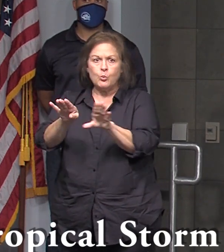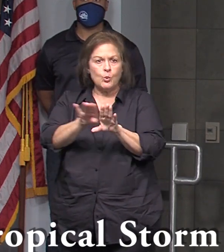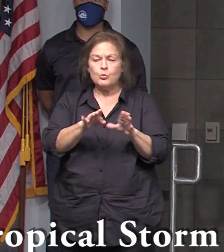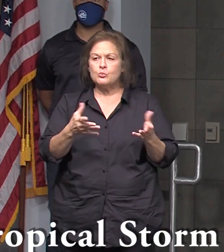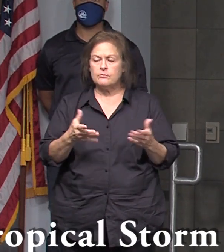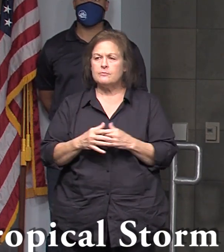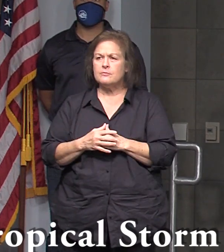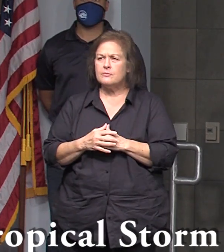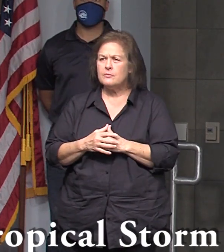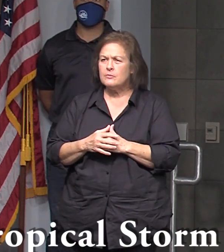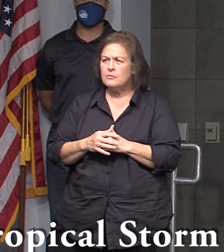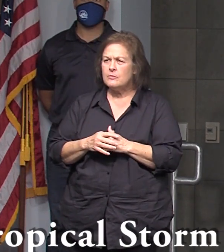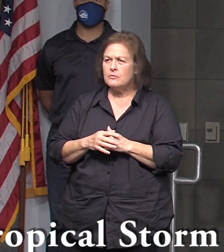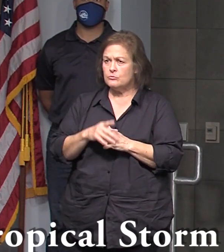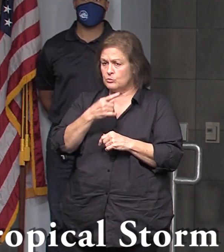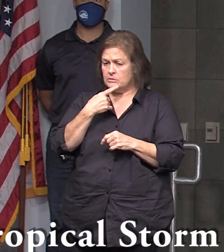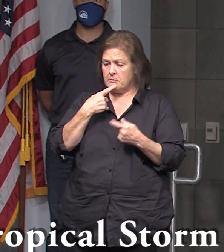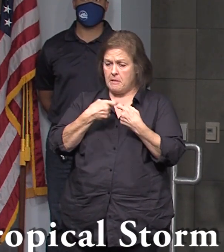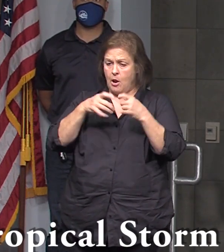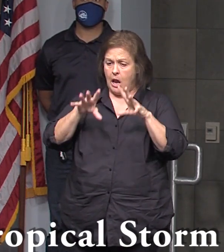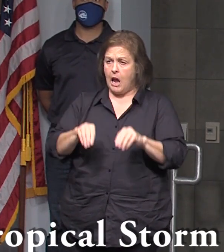yes.